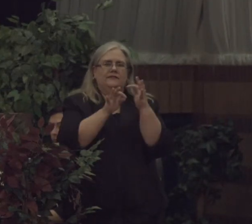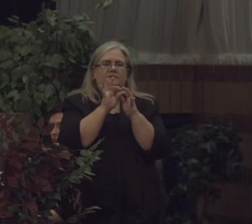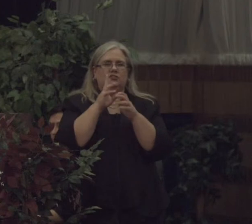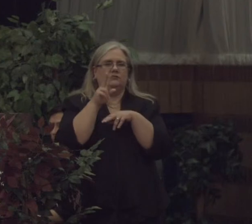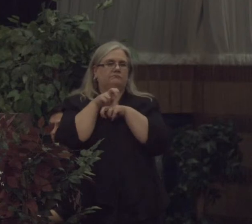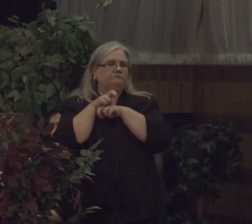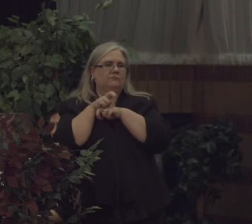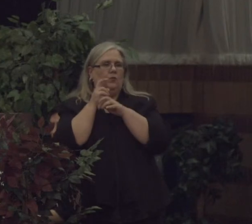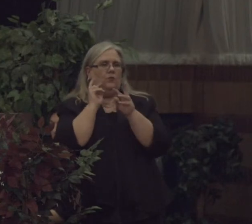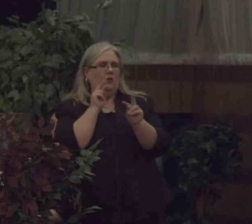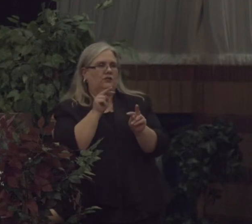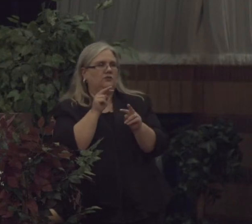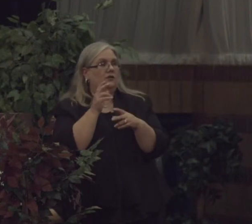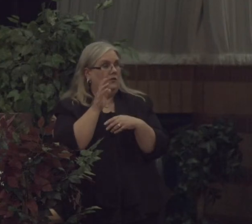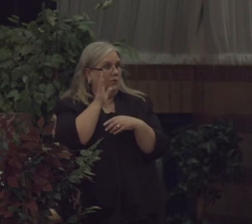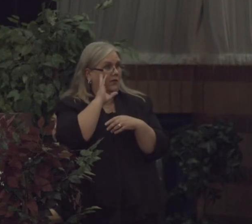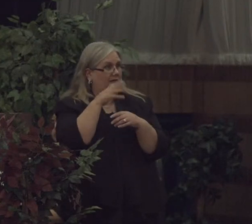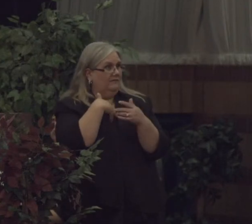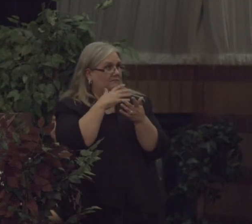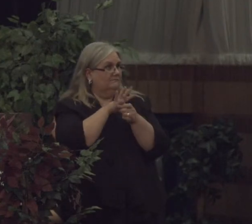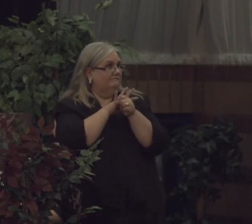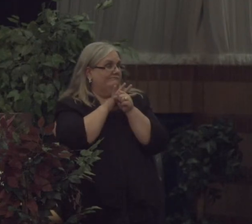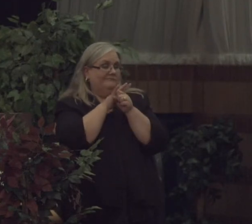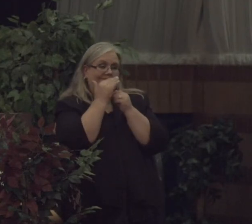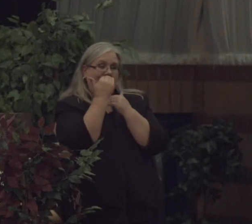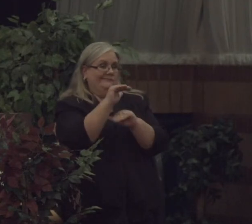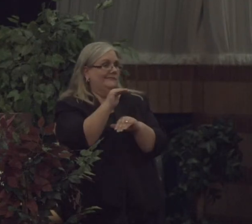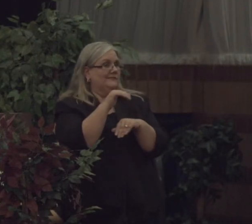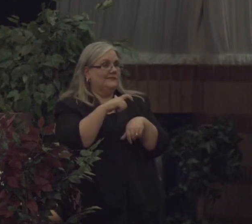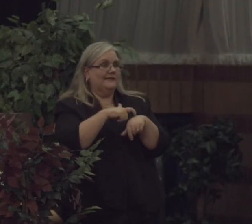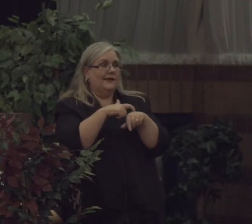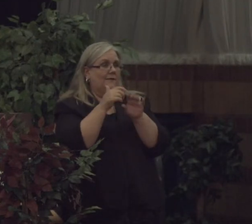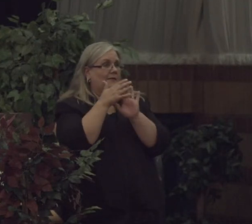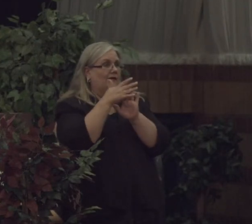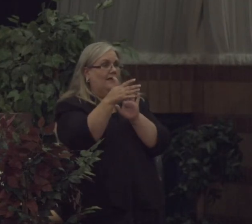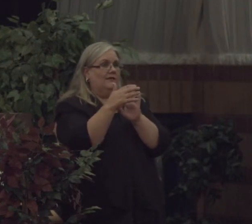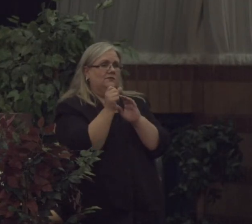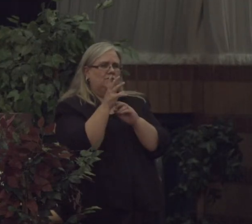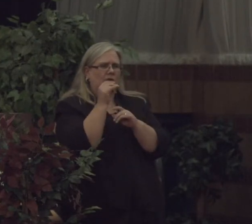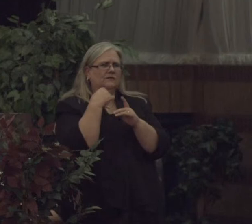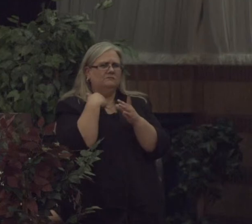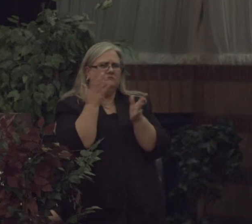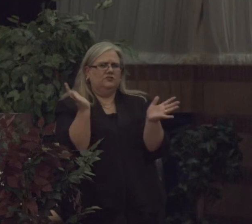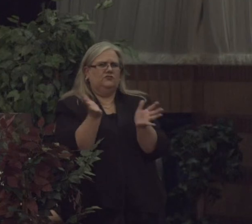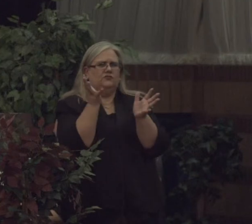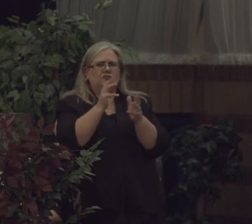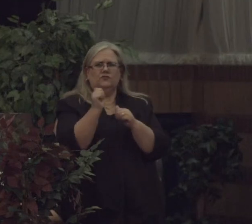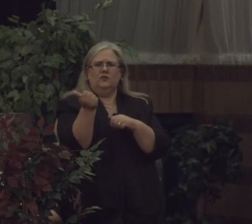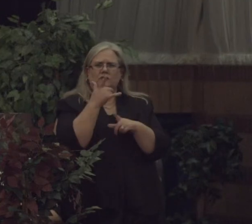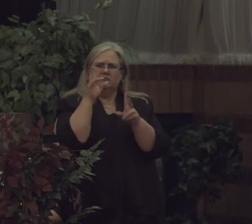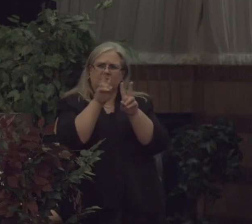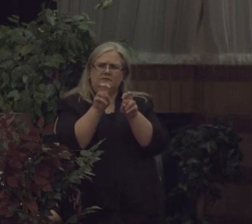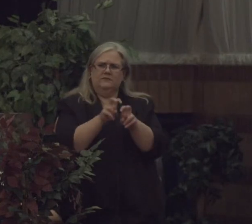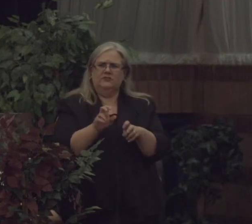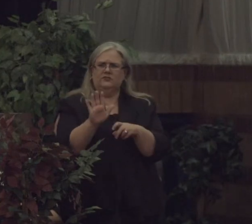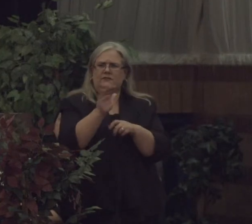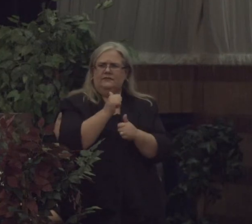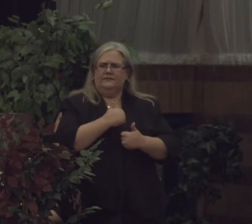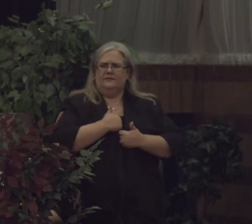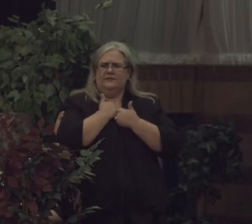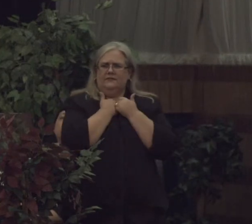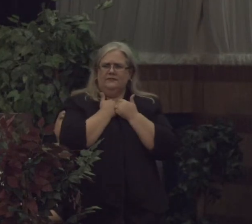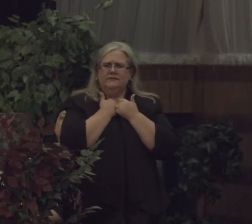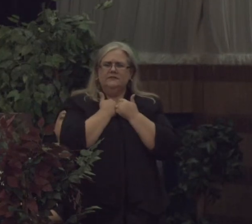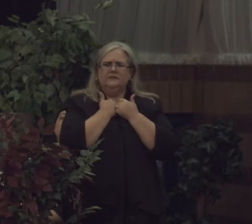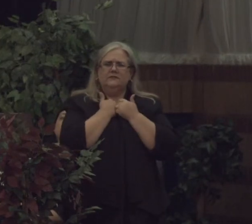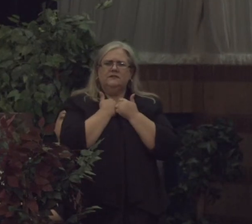We only have so much time, so I'm doing my best, and I encourage you all to look at your lives closely. However, We've